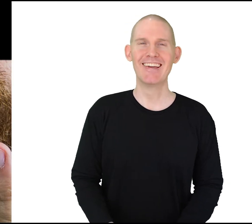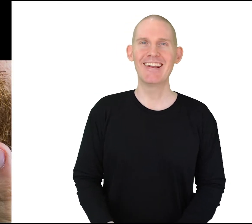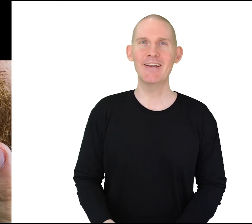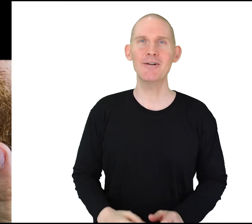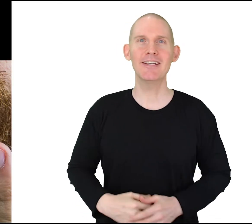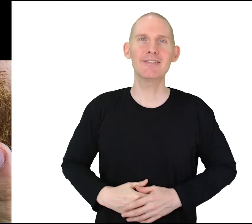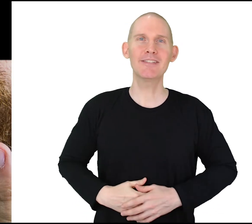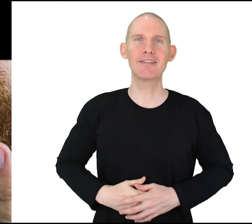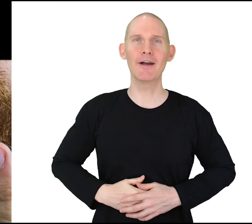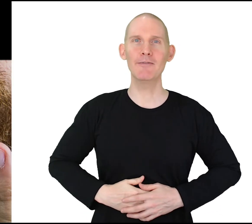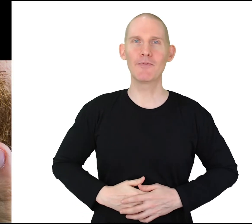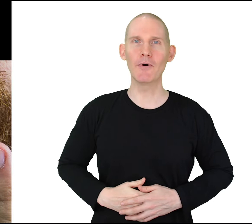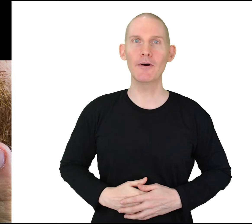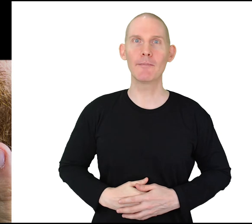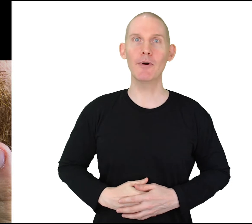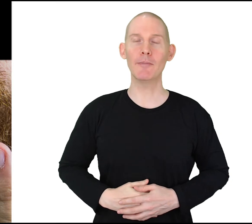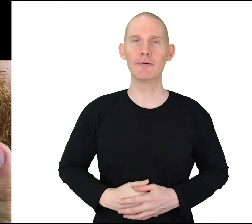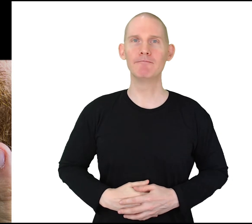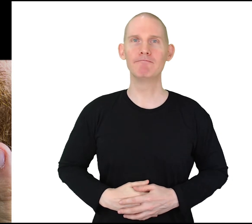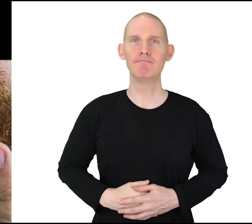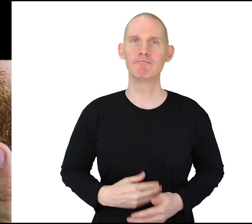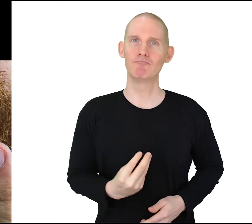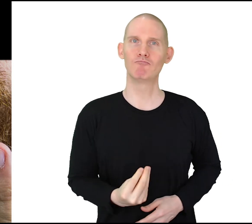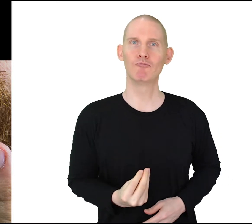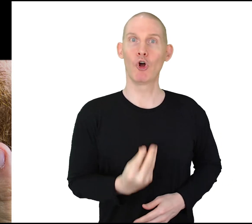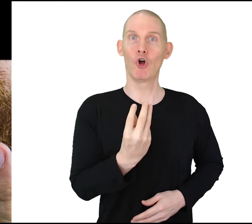Here is the sign for burp.